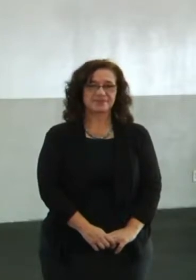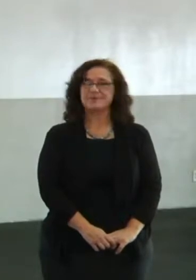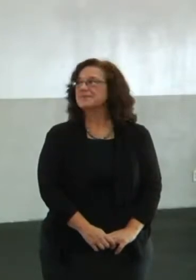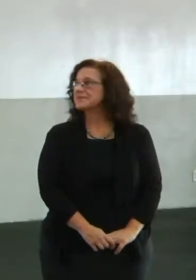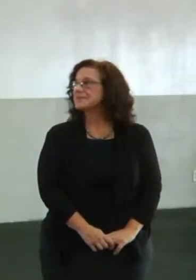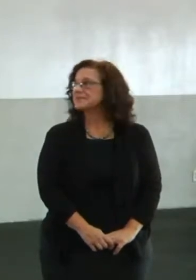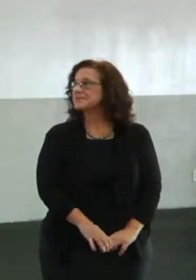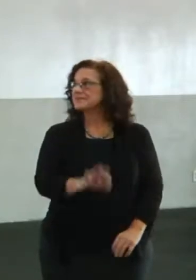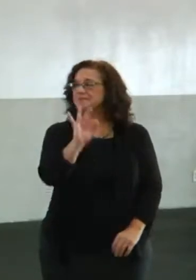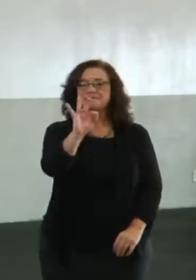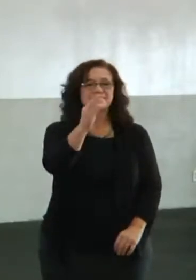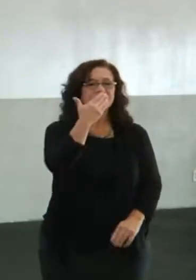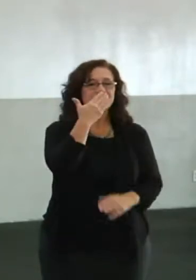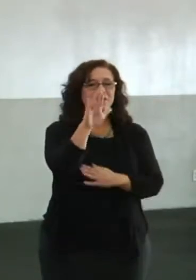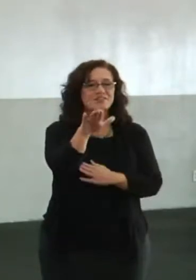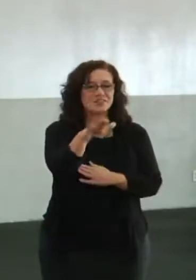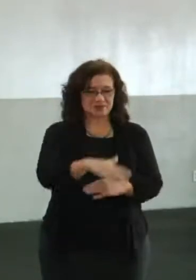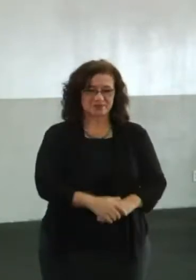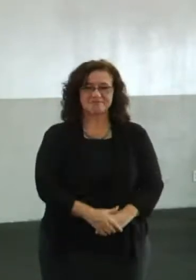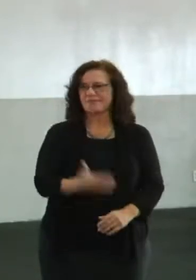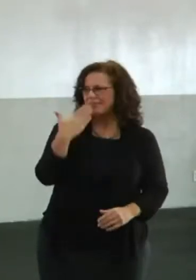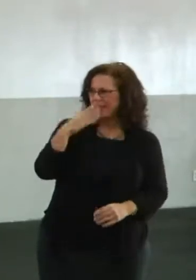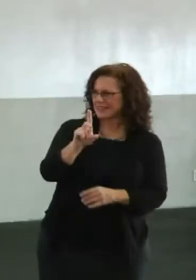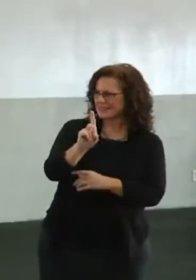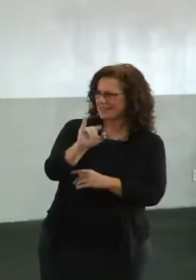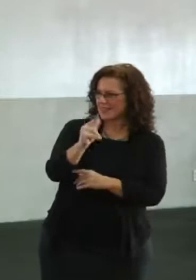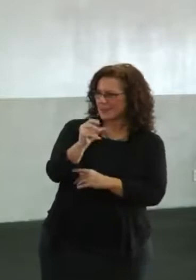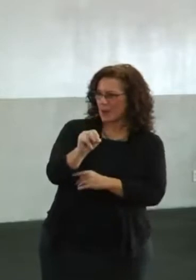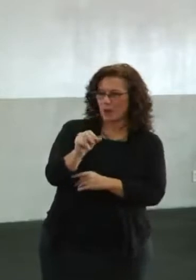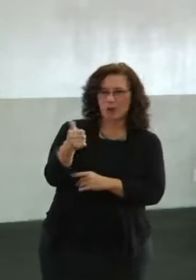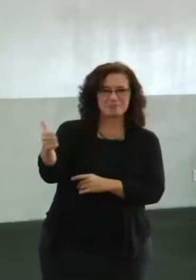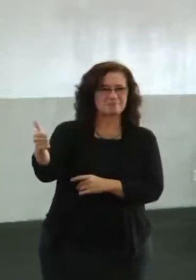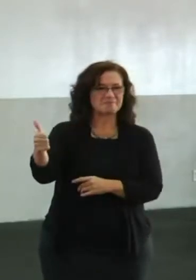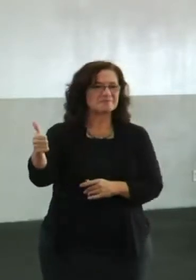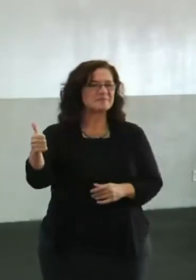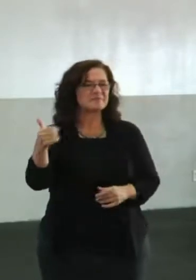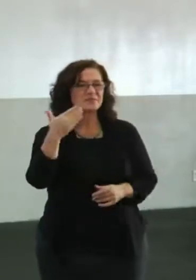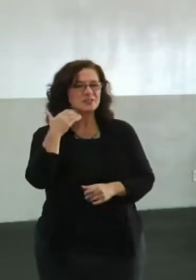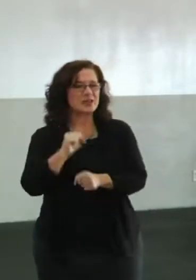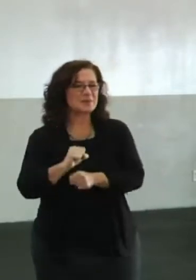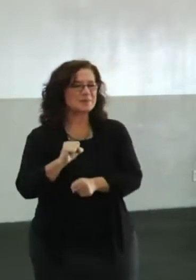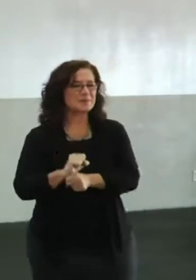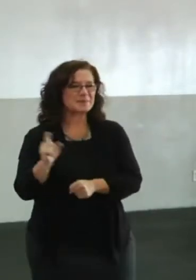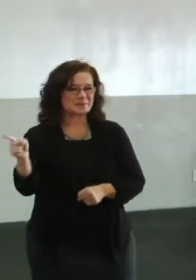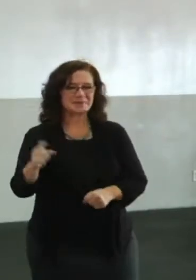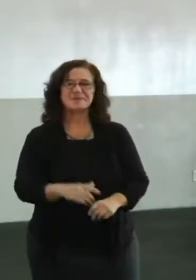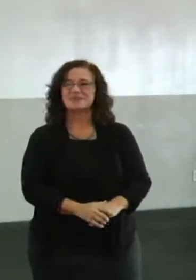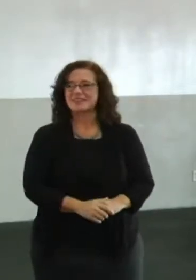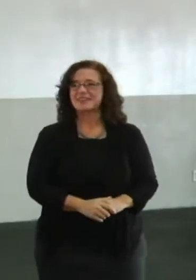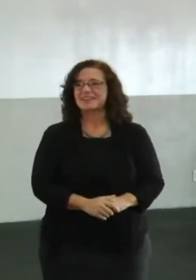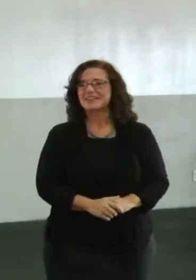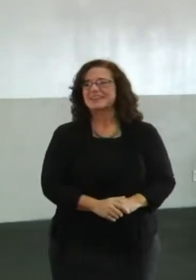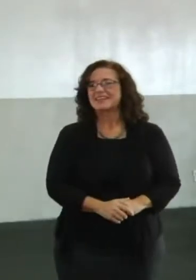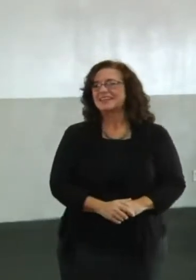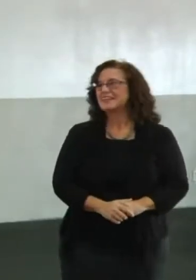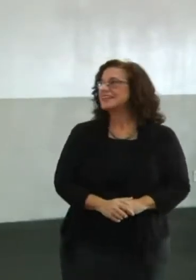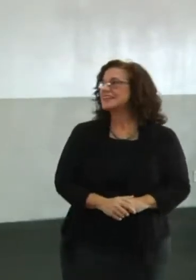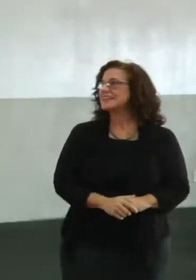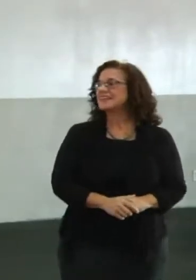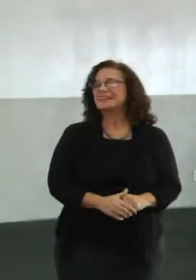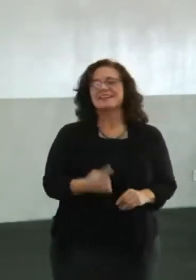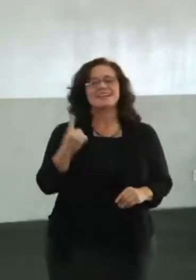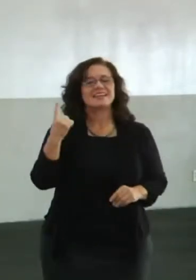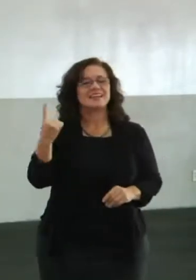Well, good afternoon, and thank you, Diego. Boy, what a great job! He just nailed it. Diego is also one of